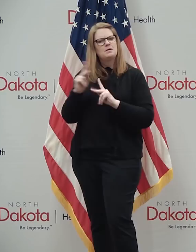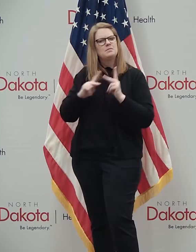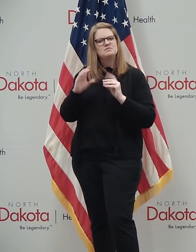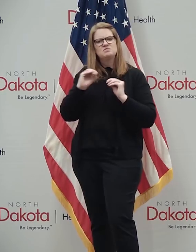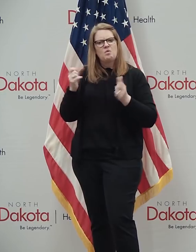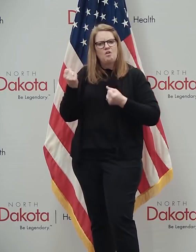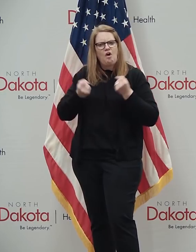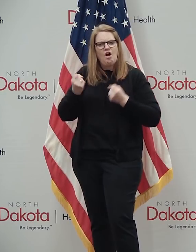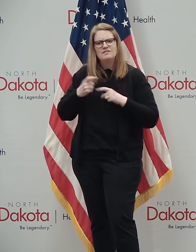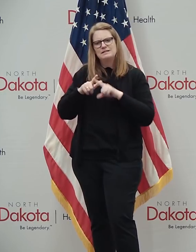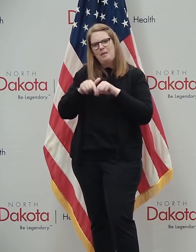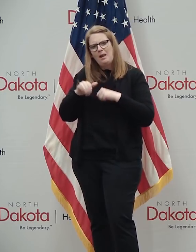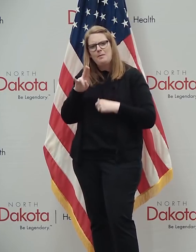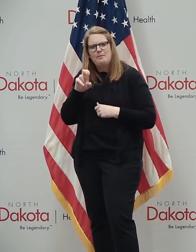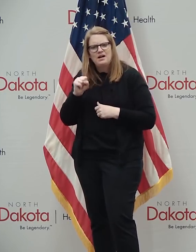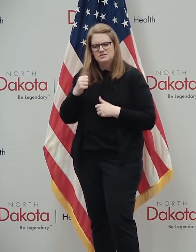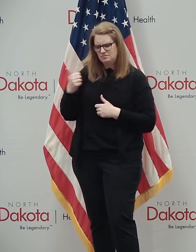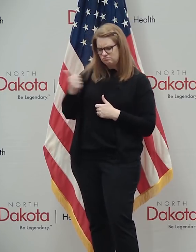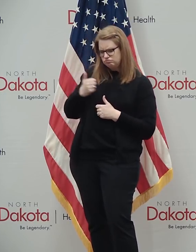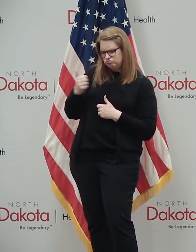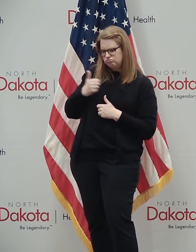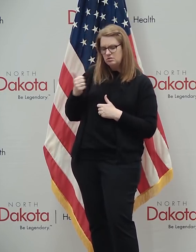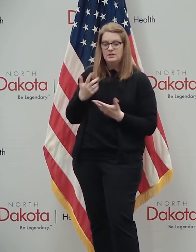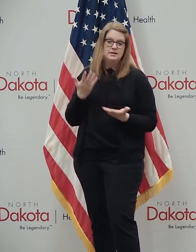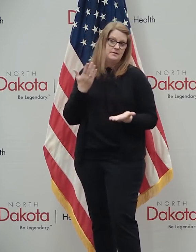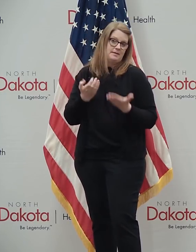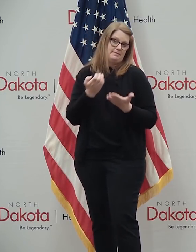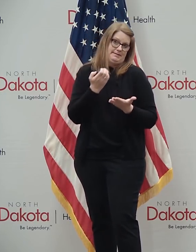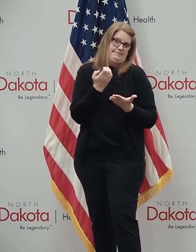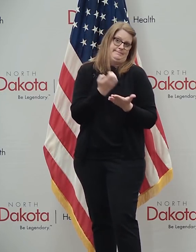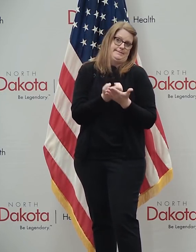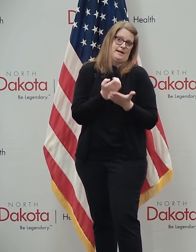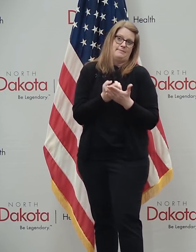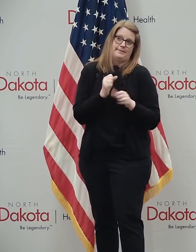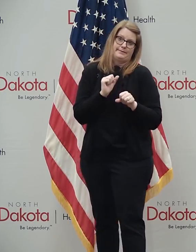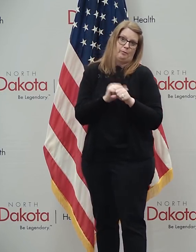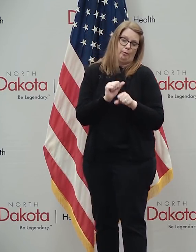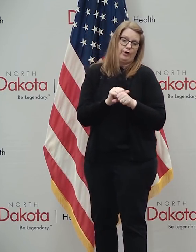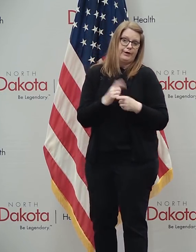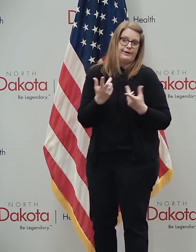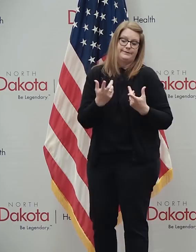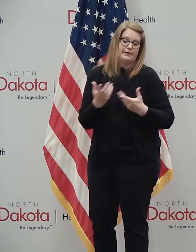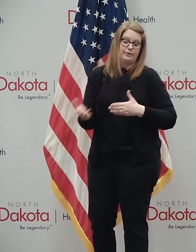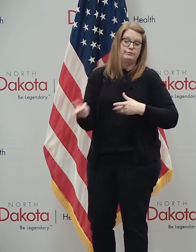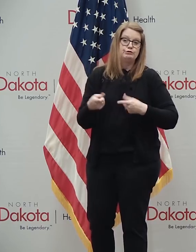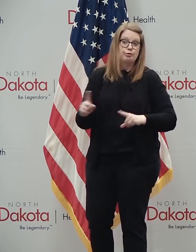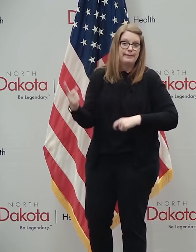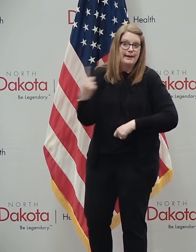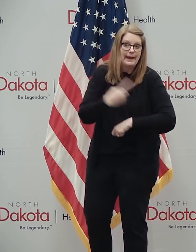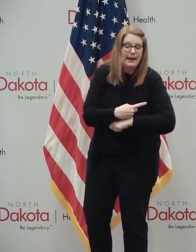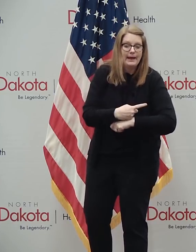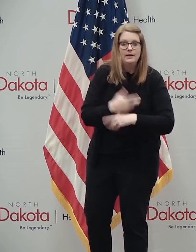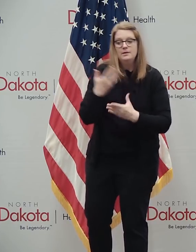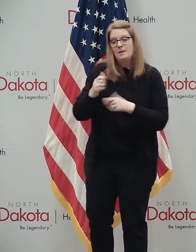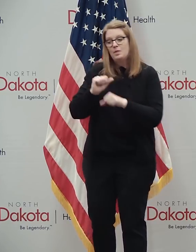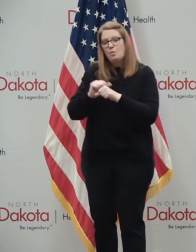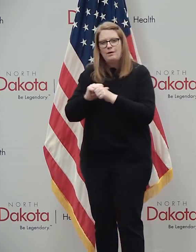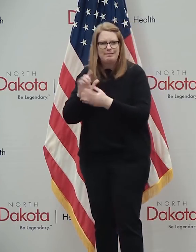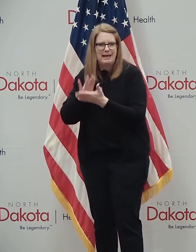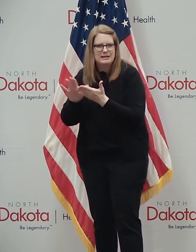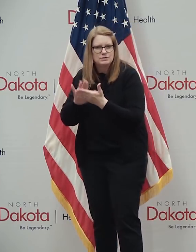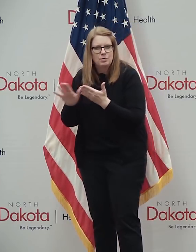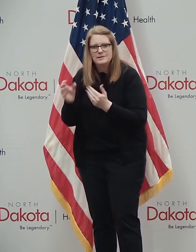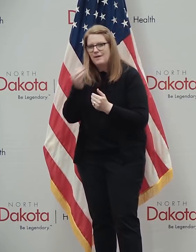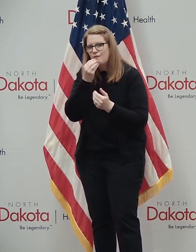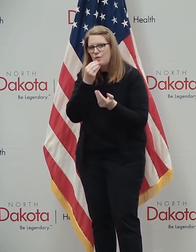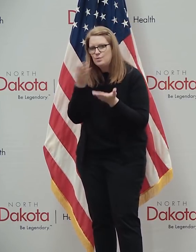public transportation. Other people maybe economically, they might be in the workforce. They could be working. They could be working in a custodial or